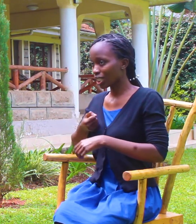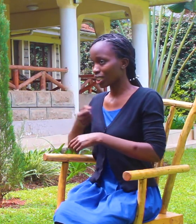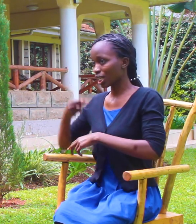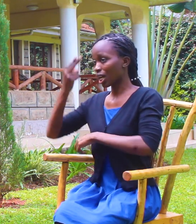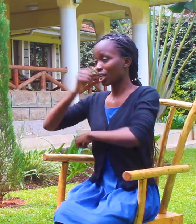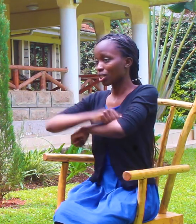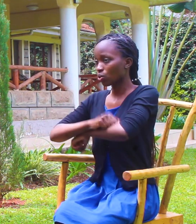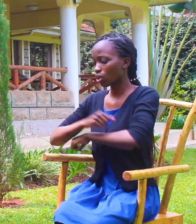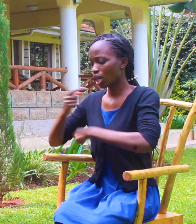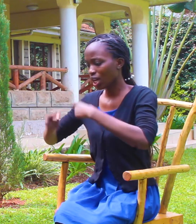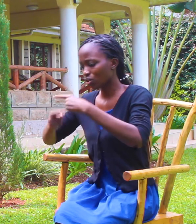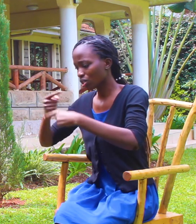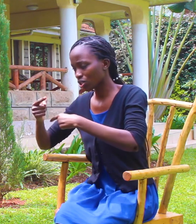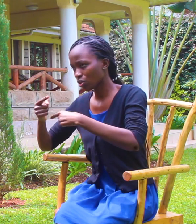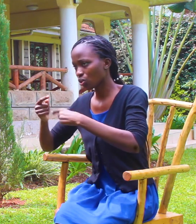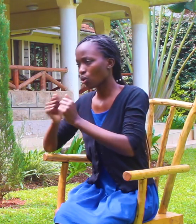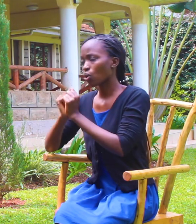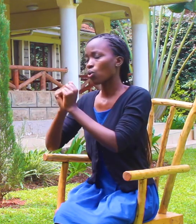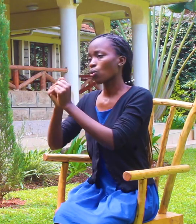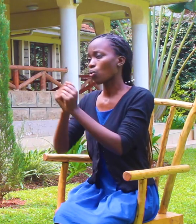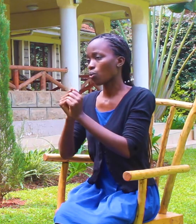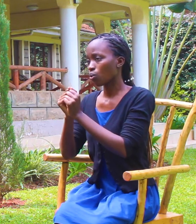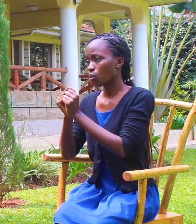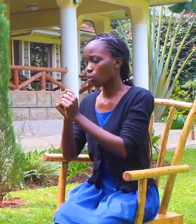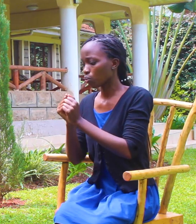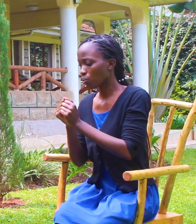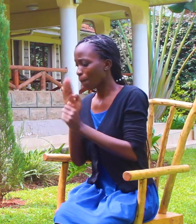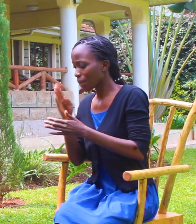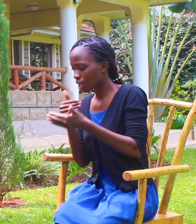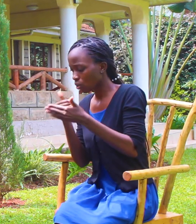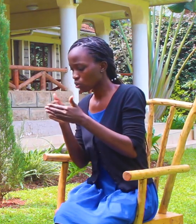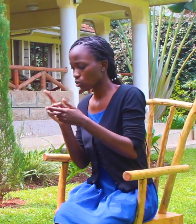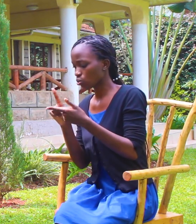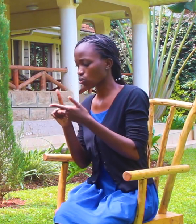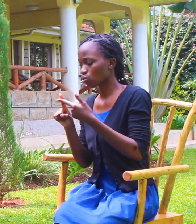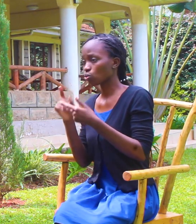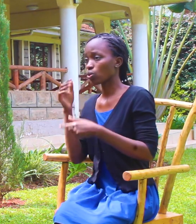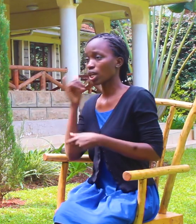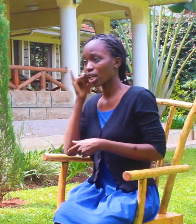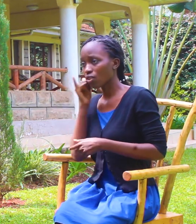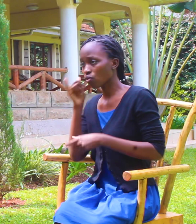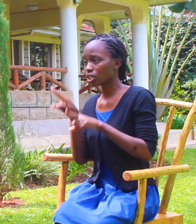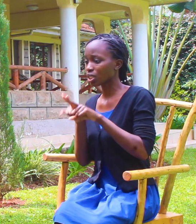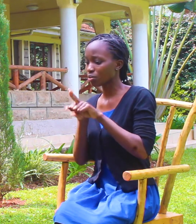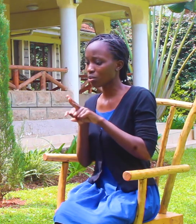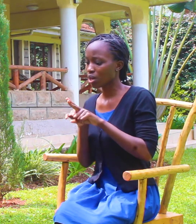I continued with that togetherness and closeness, and monitoring and encouraging her and telling her